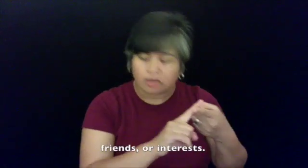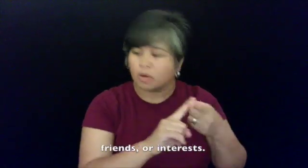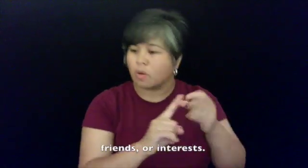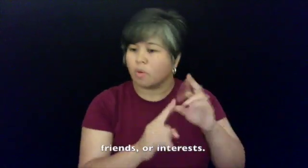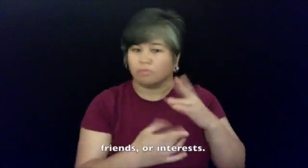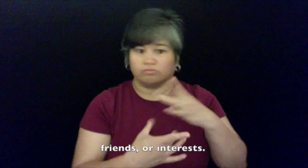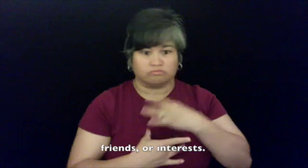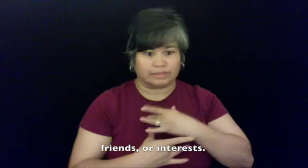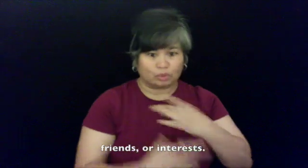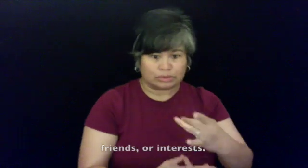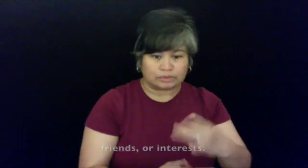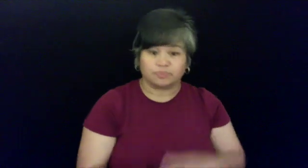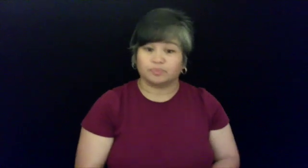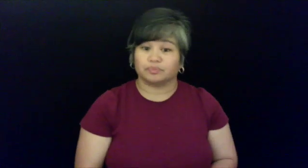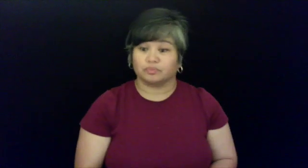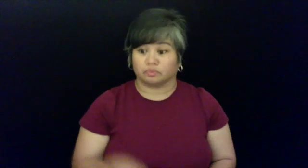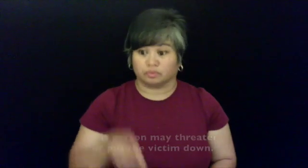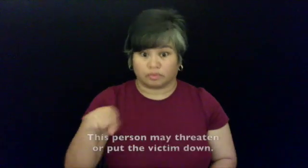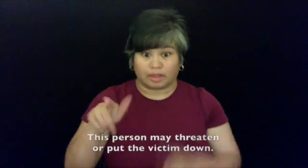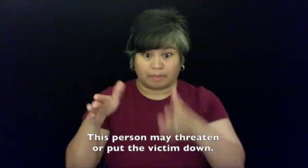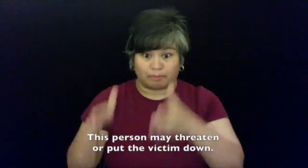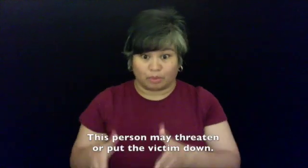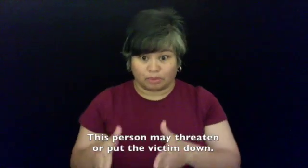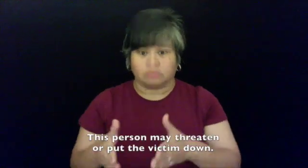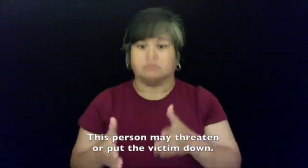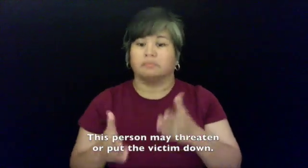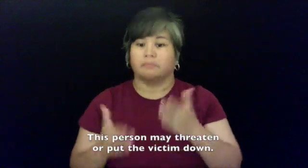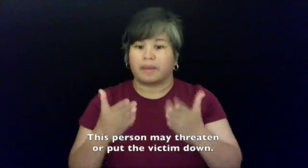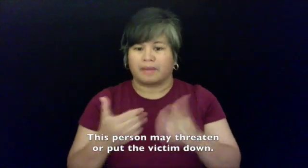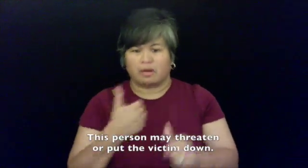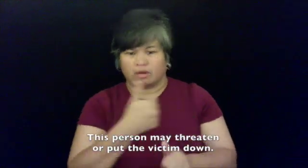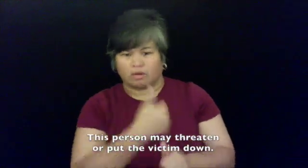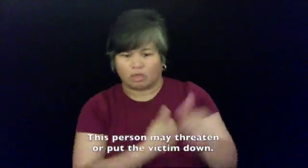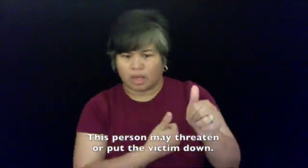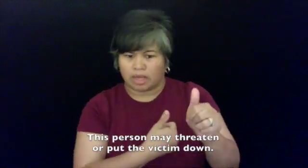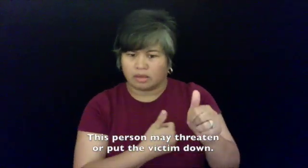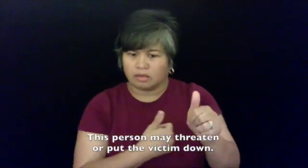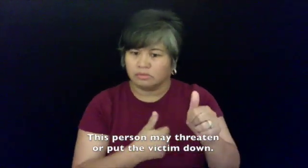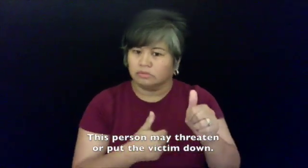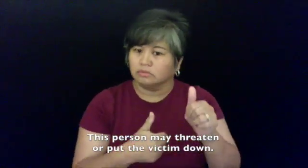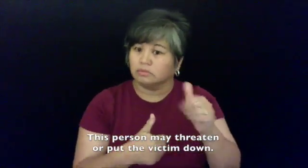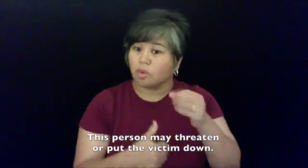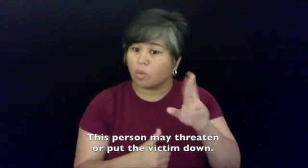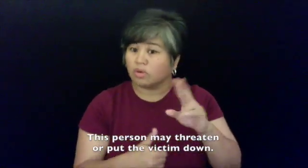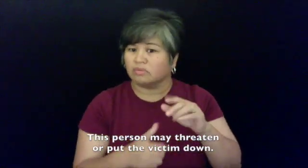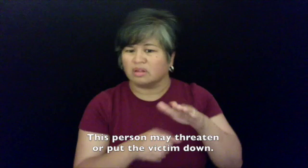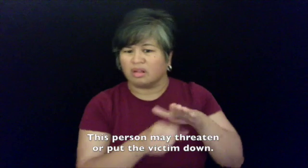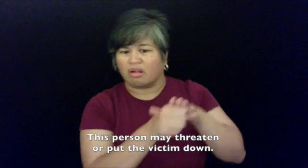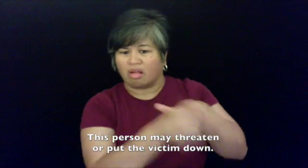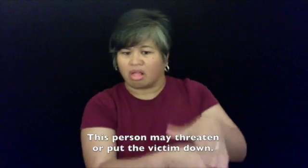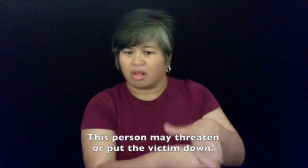Or friends or interests. This person may threaten to put the victim down.